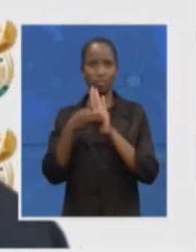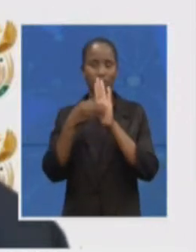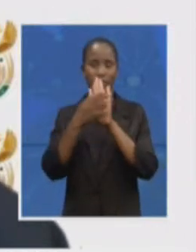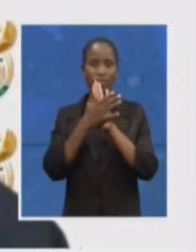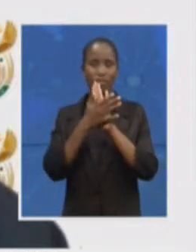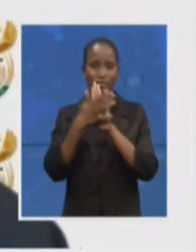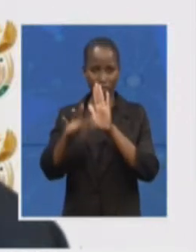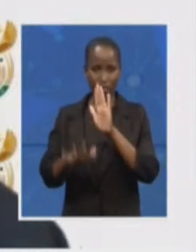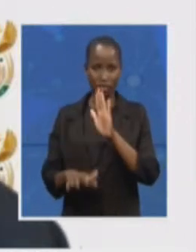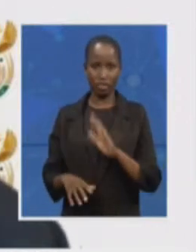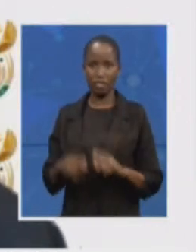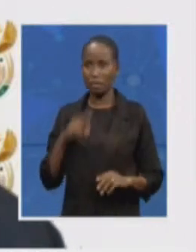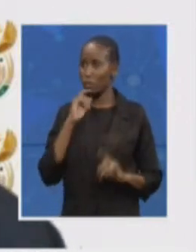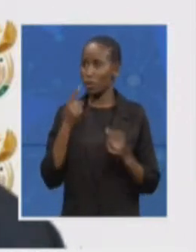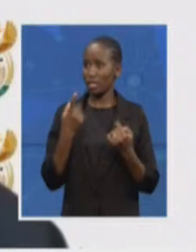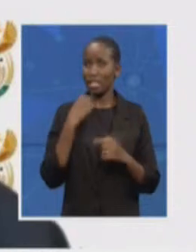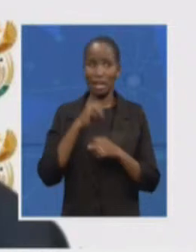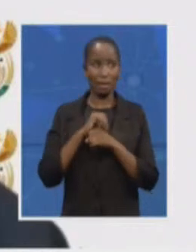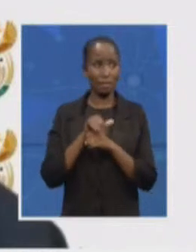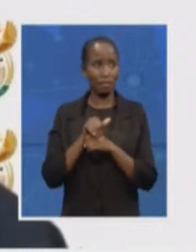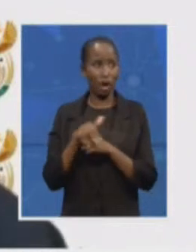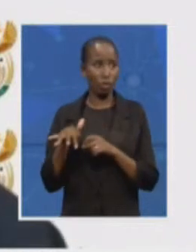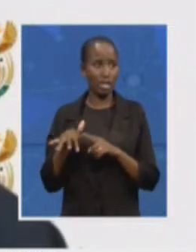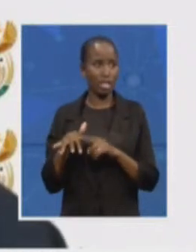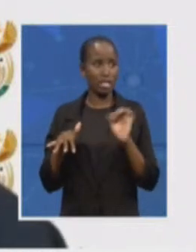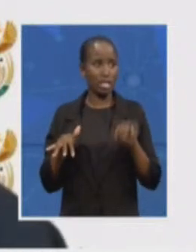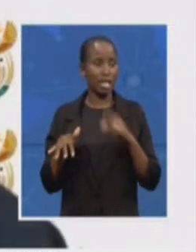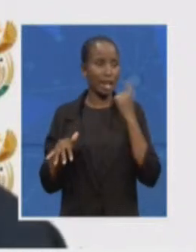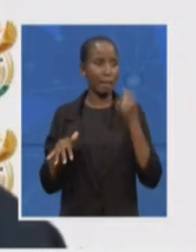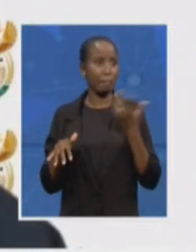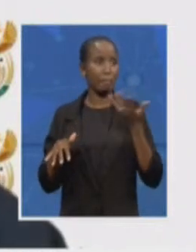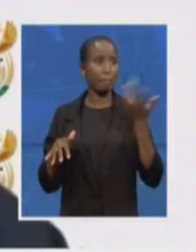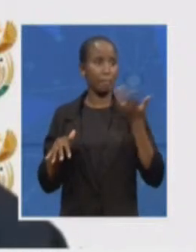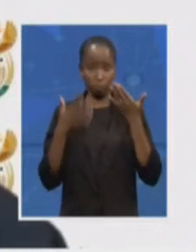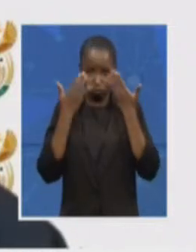know its name is Omicron, thanks to the WHO.